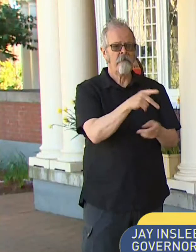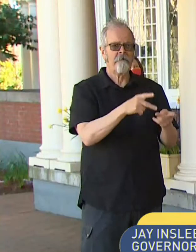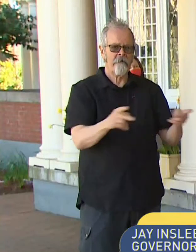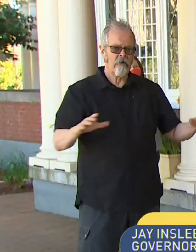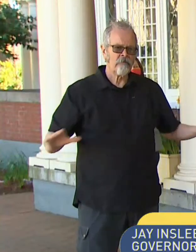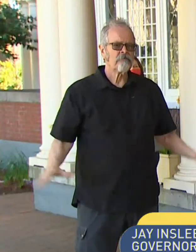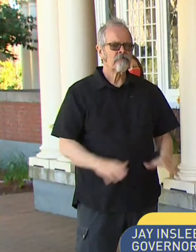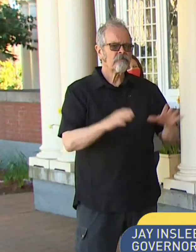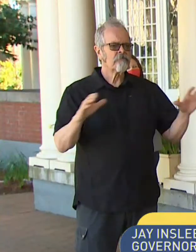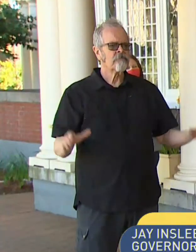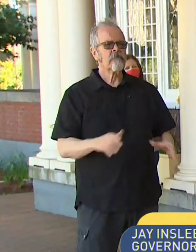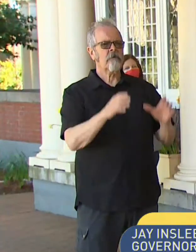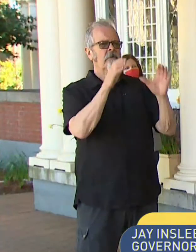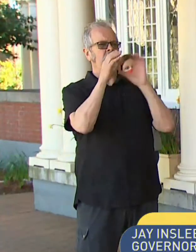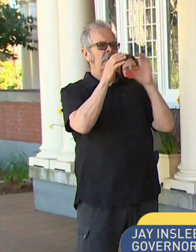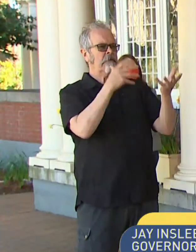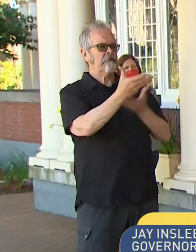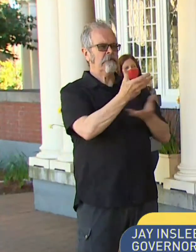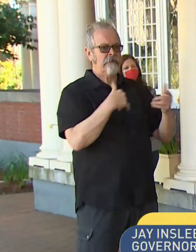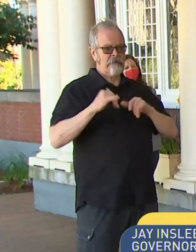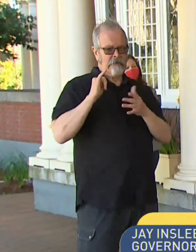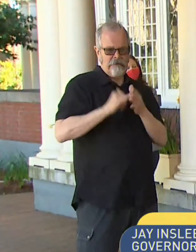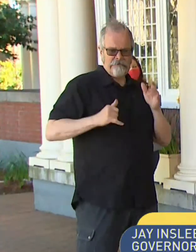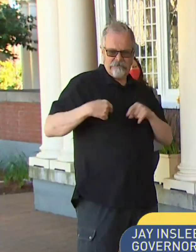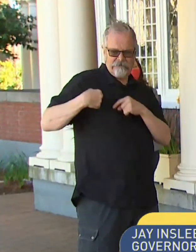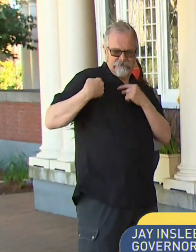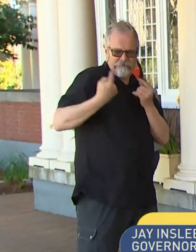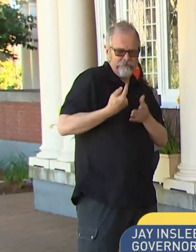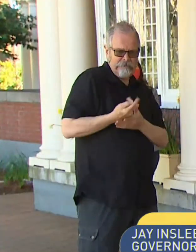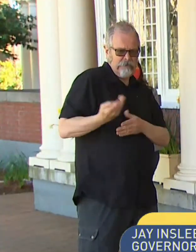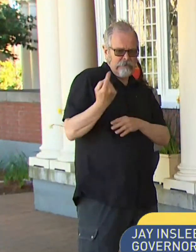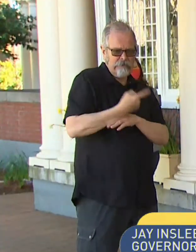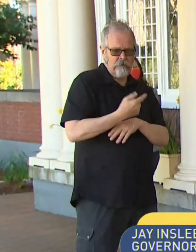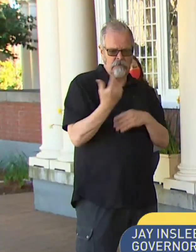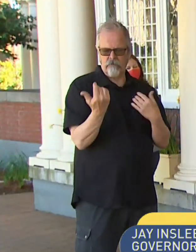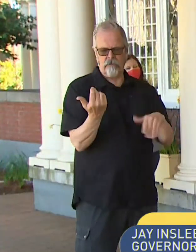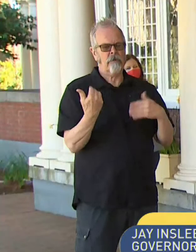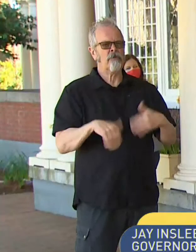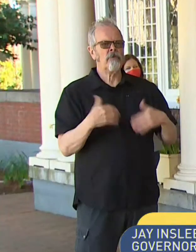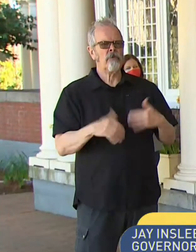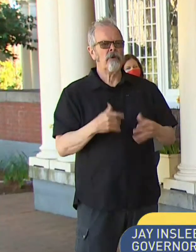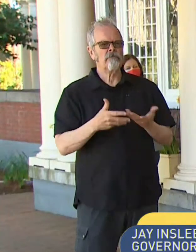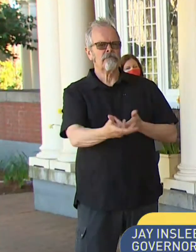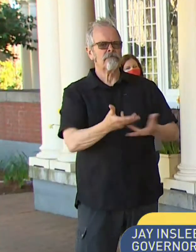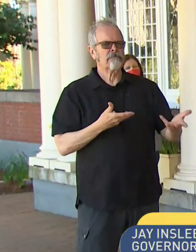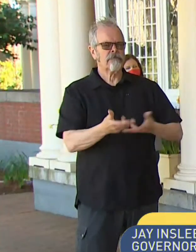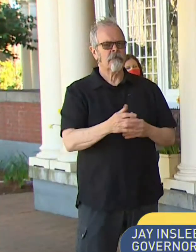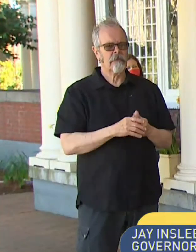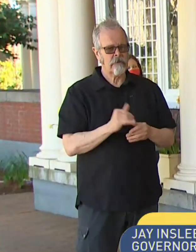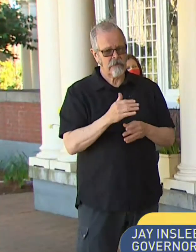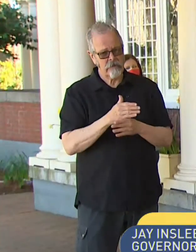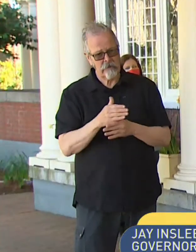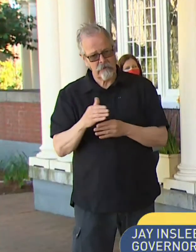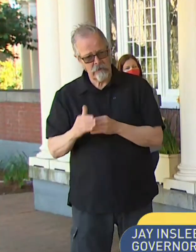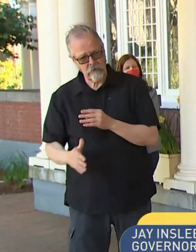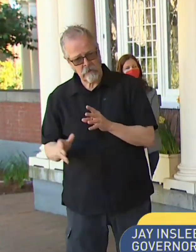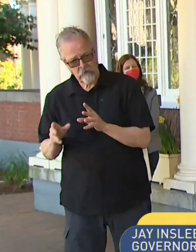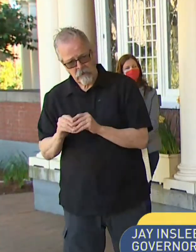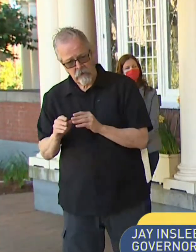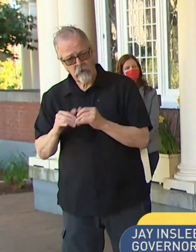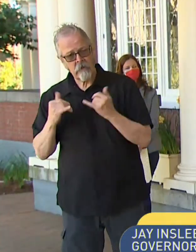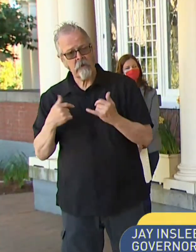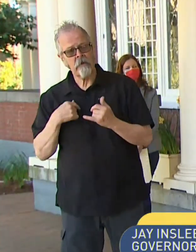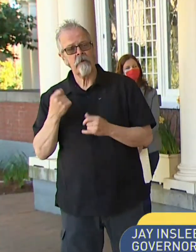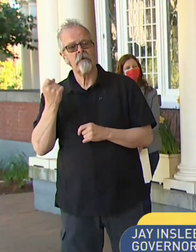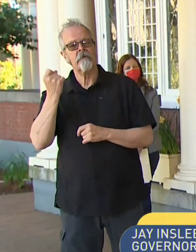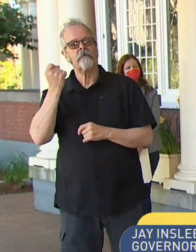conversations the last few days with members who, as they've come down to the end of the section, are now understanding it's time to